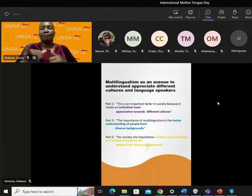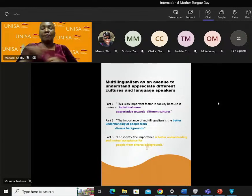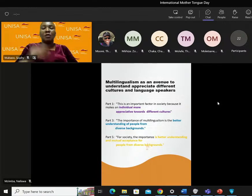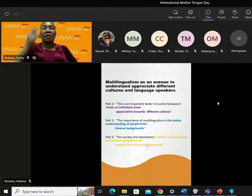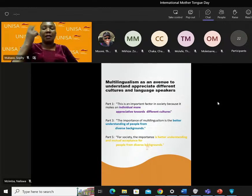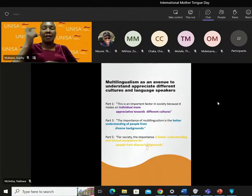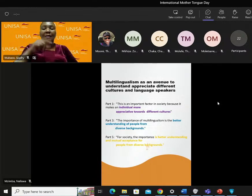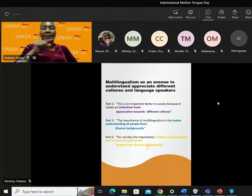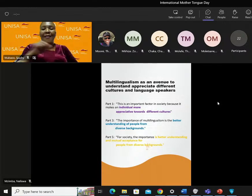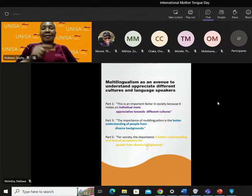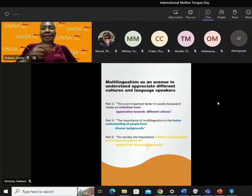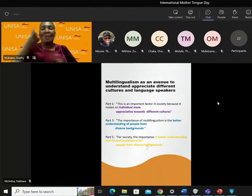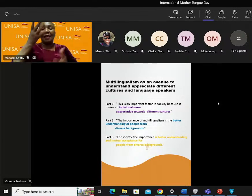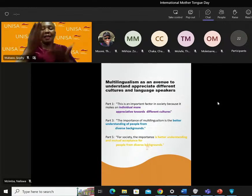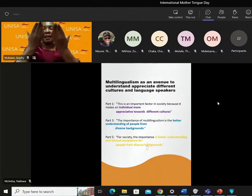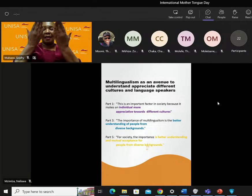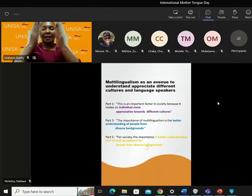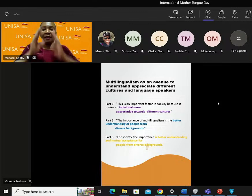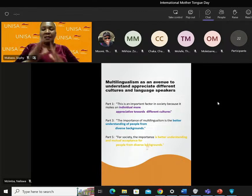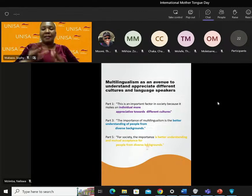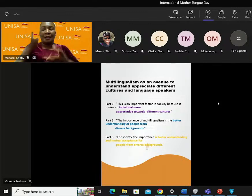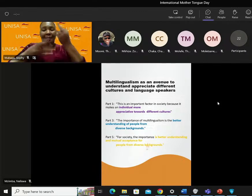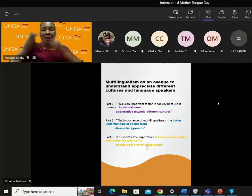voices, not from my perspective.